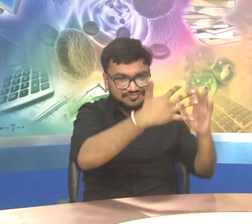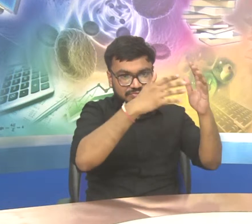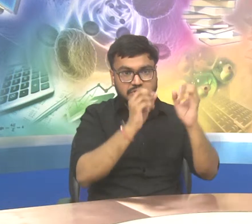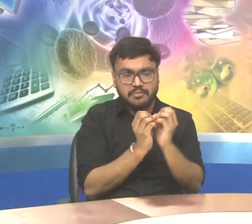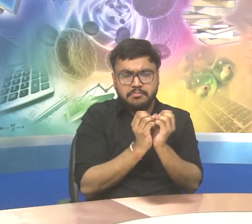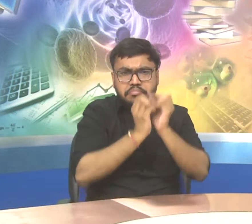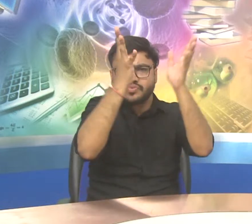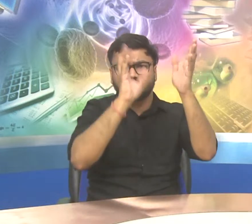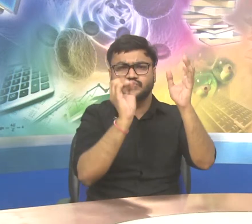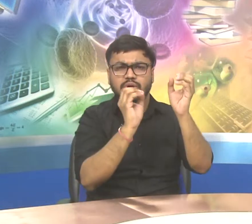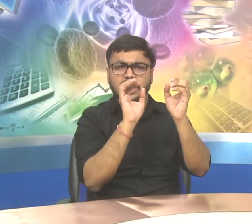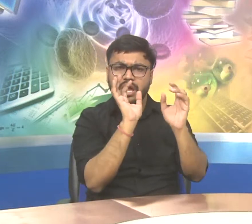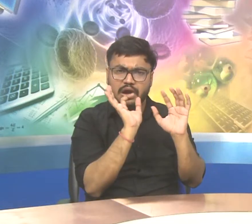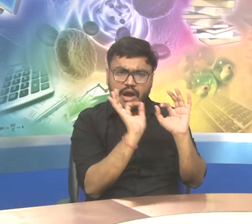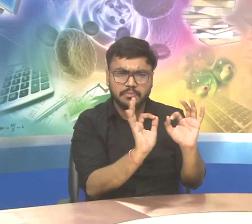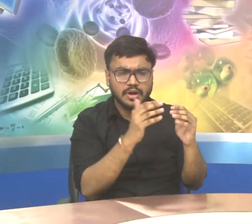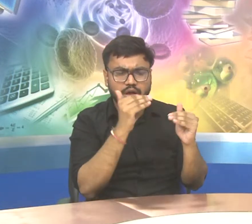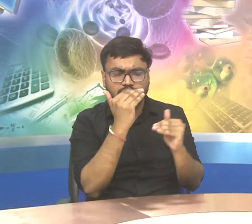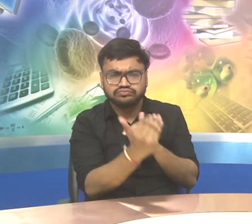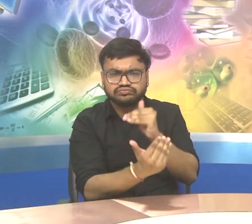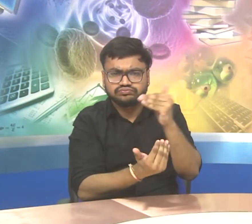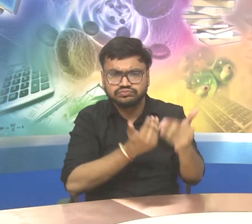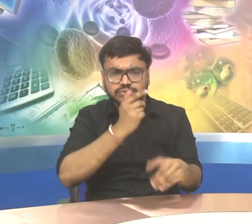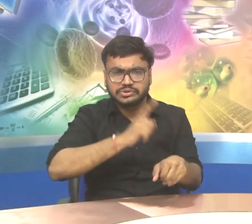slowly cooled down and became solid.